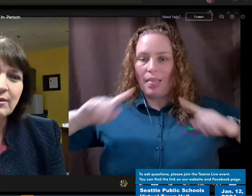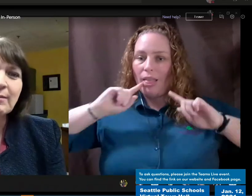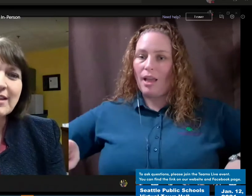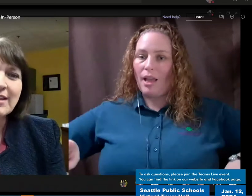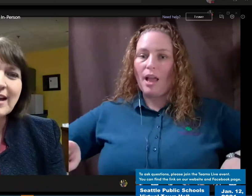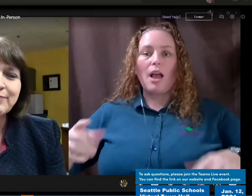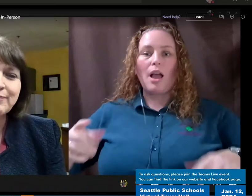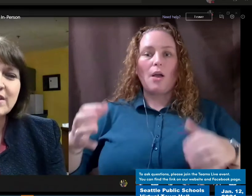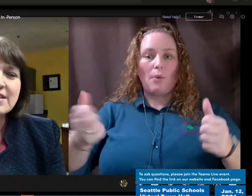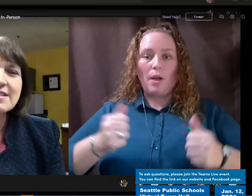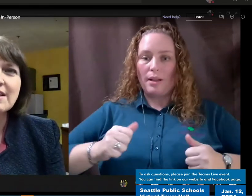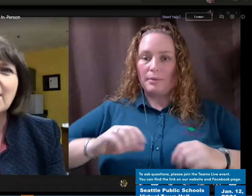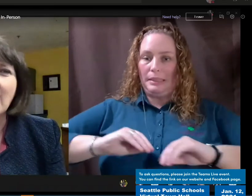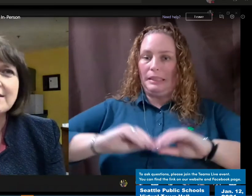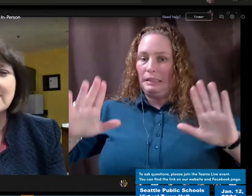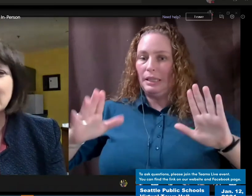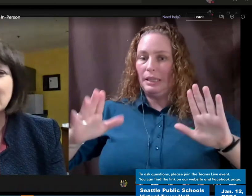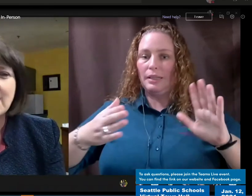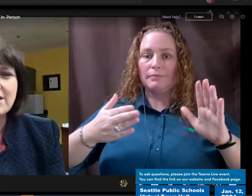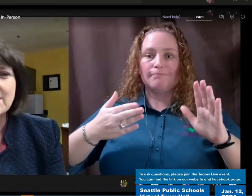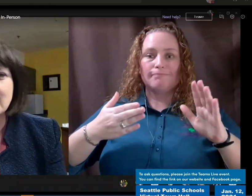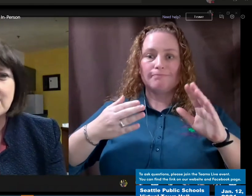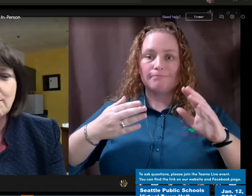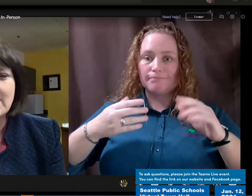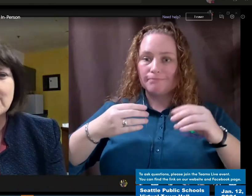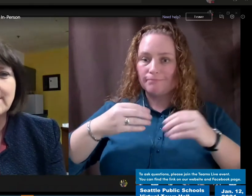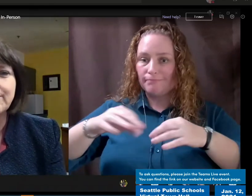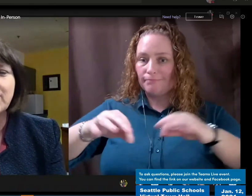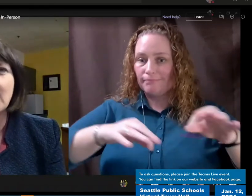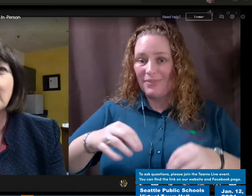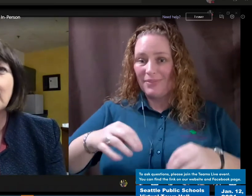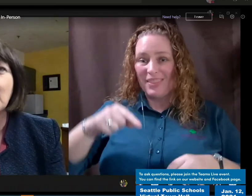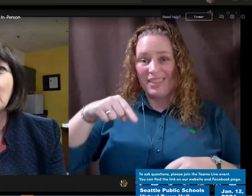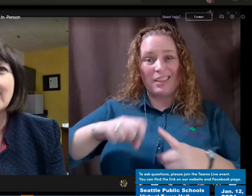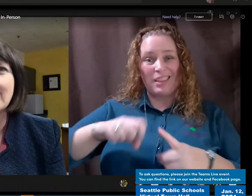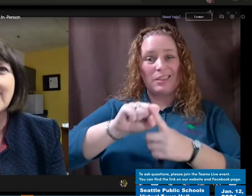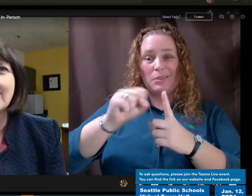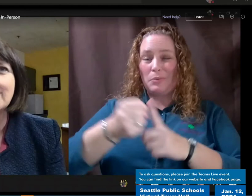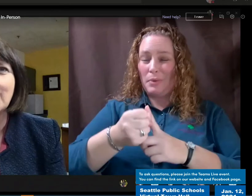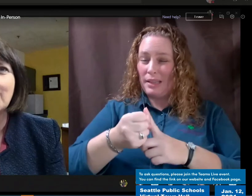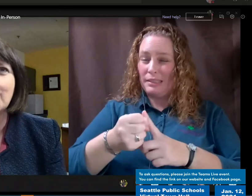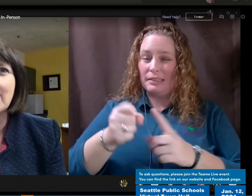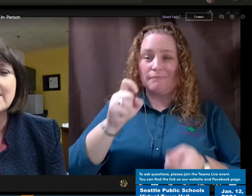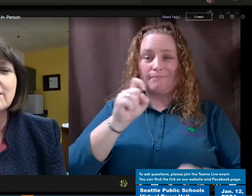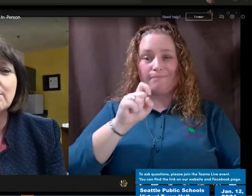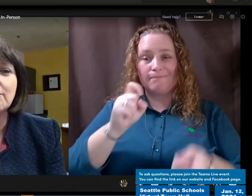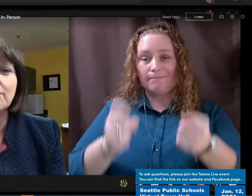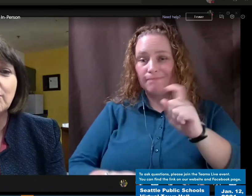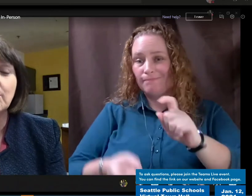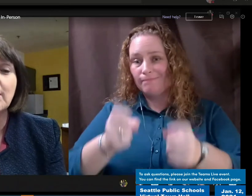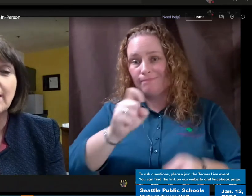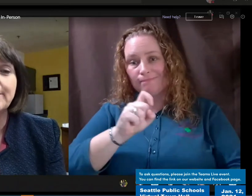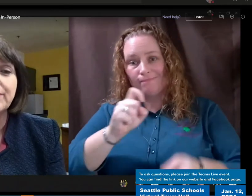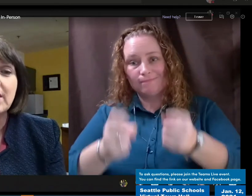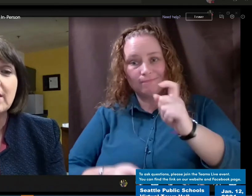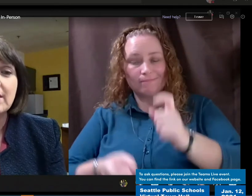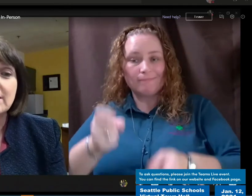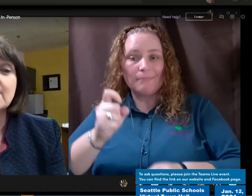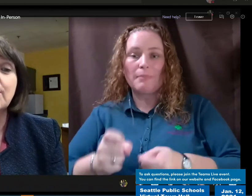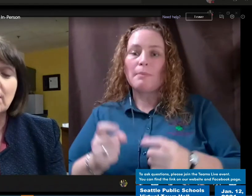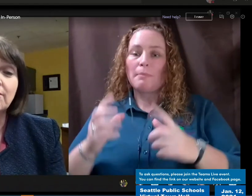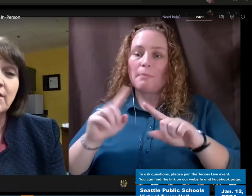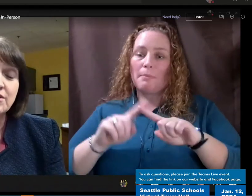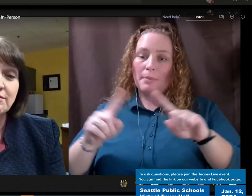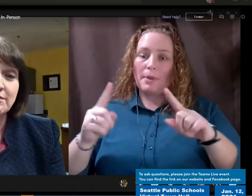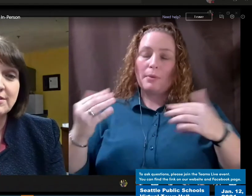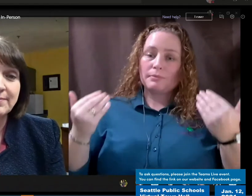possible about that. This is a constantly changing situation, but one that we're continuing to move forward on. So it's